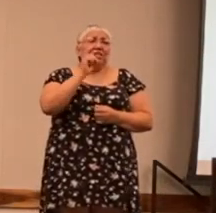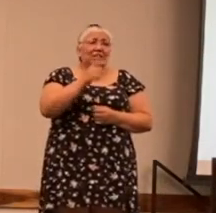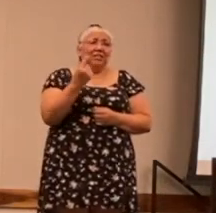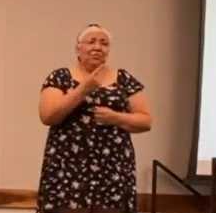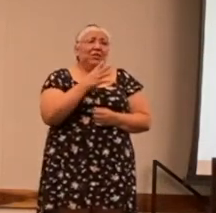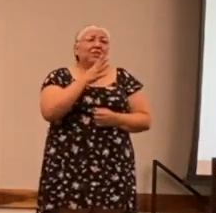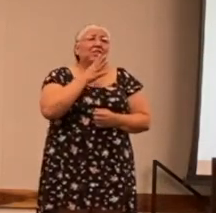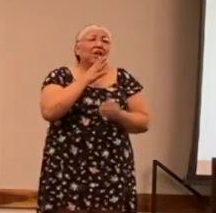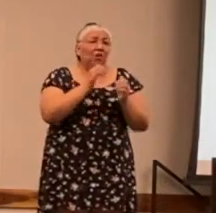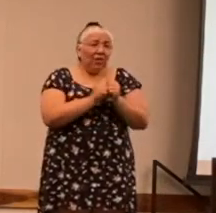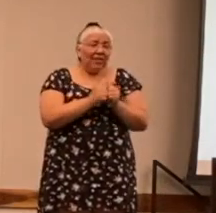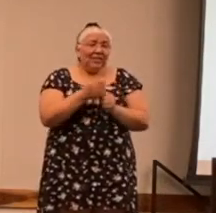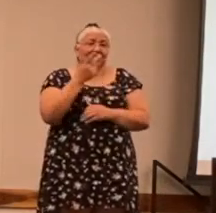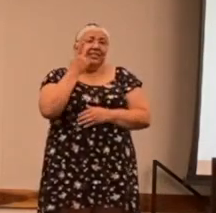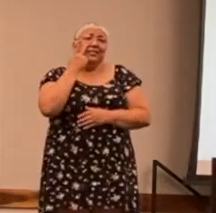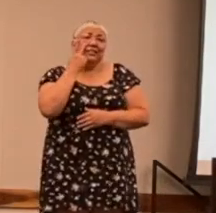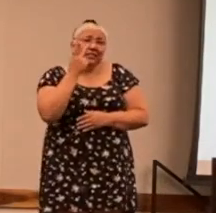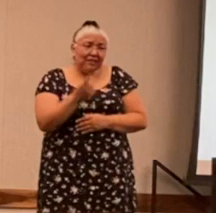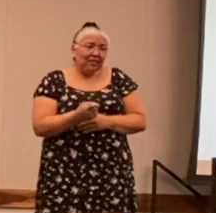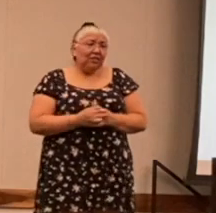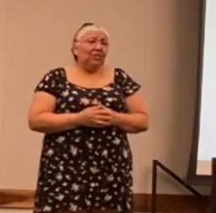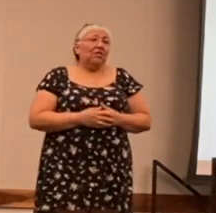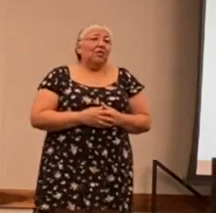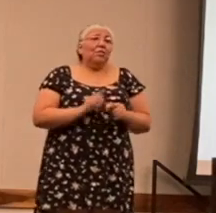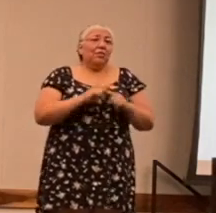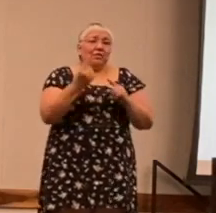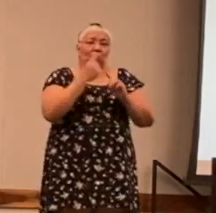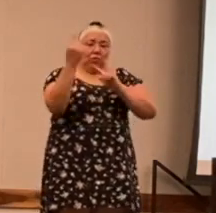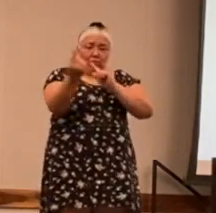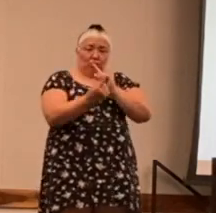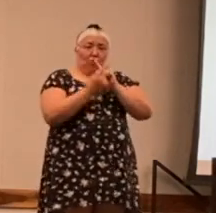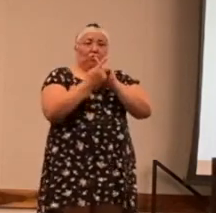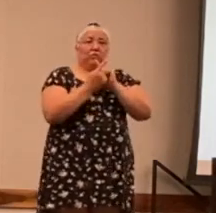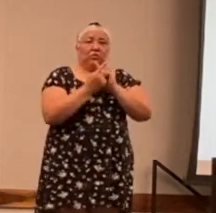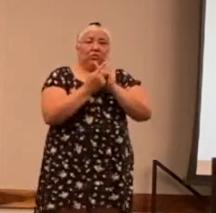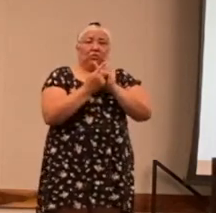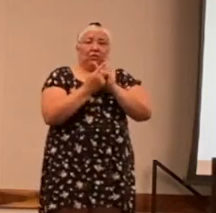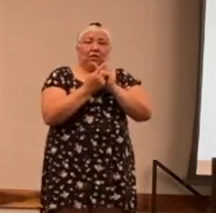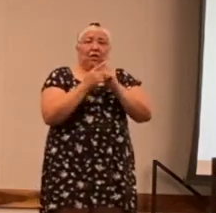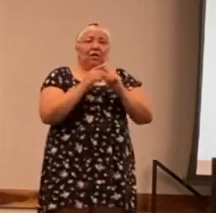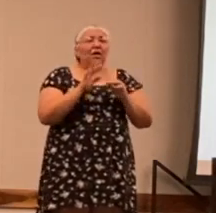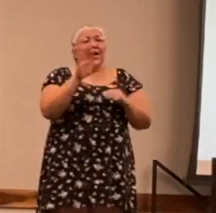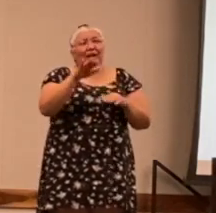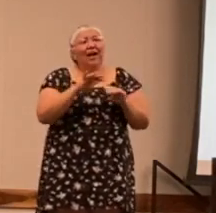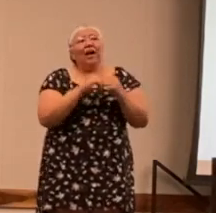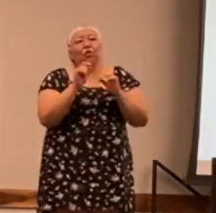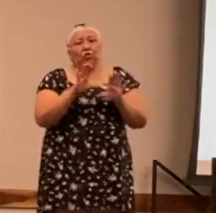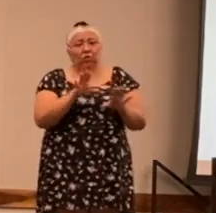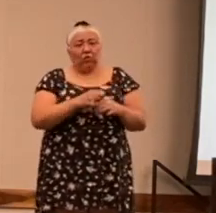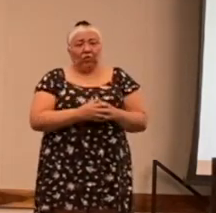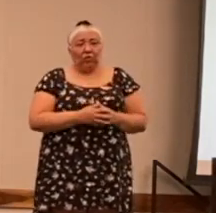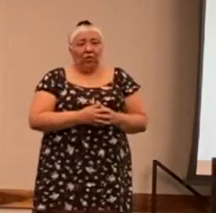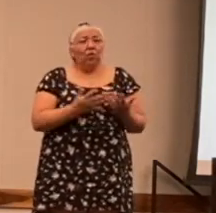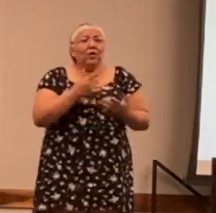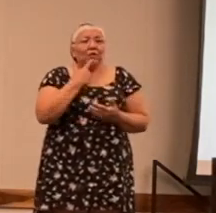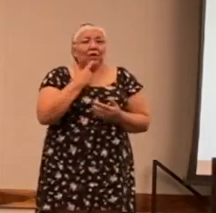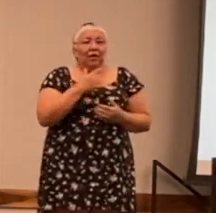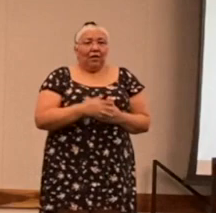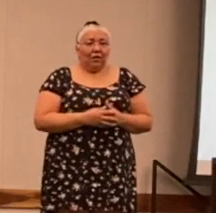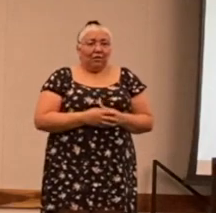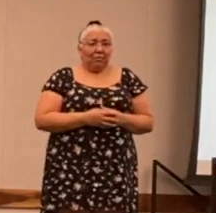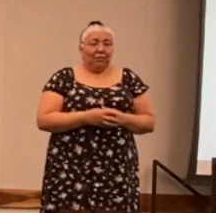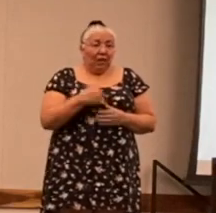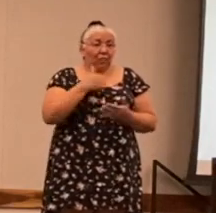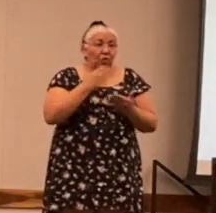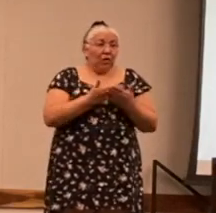talk to see you. But when someone approaches you and says, hey man, how you doing? What do we say? Fine.